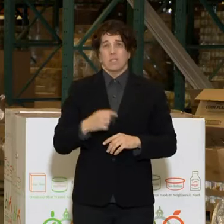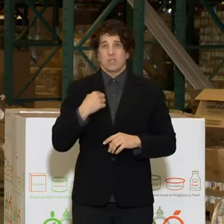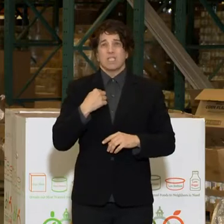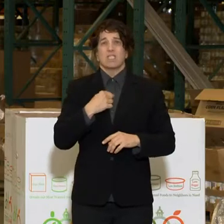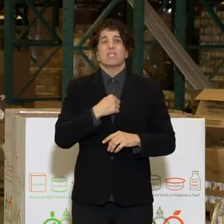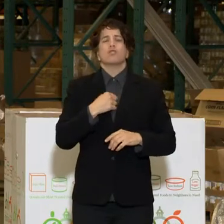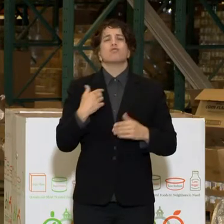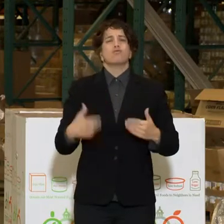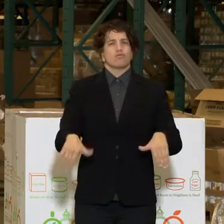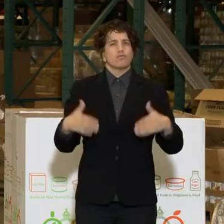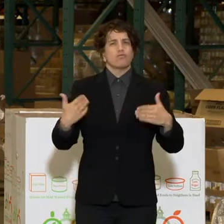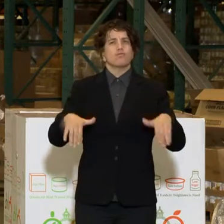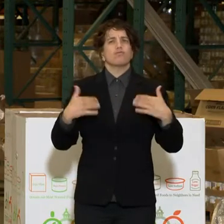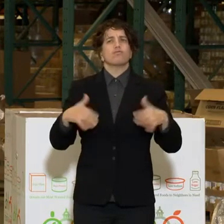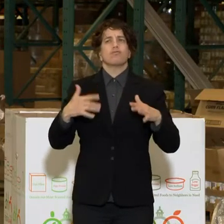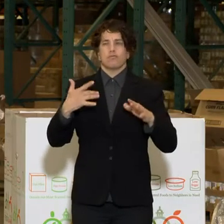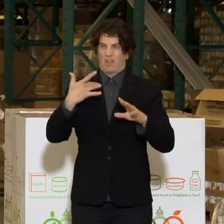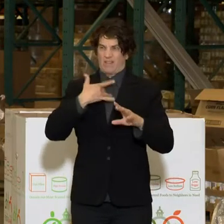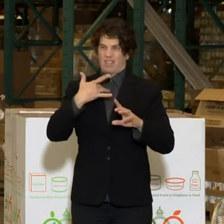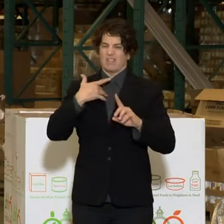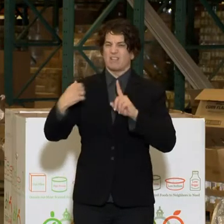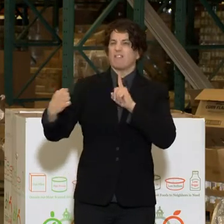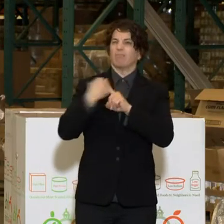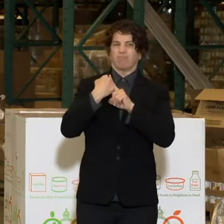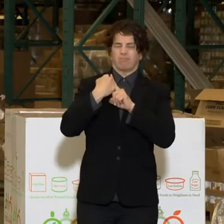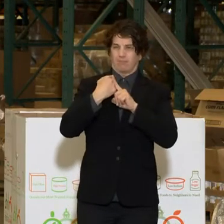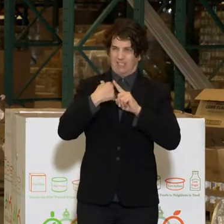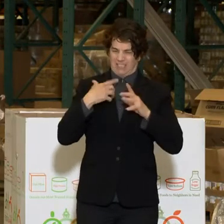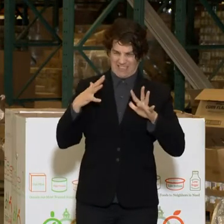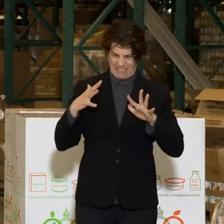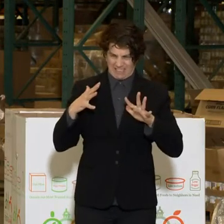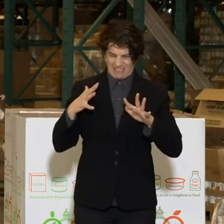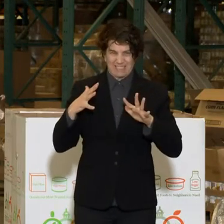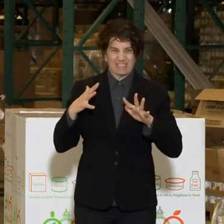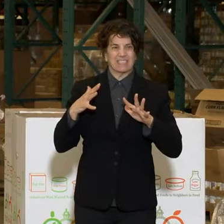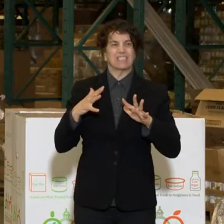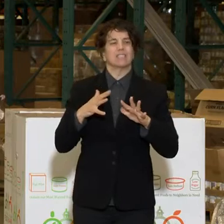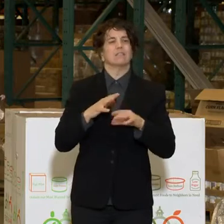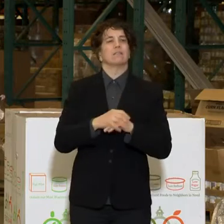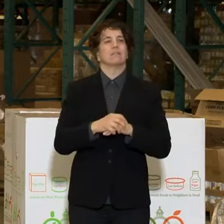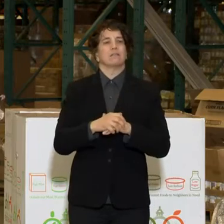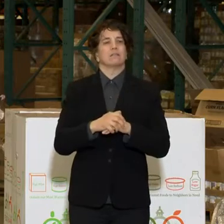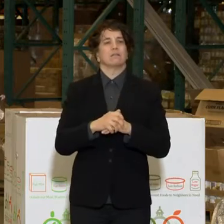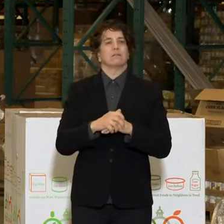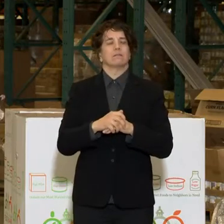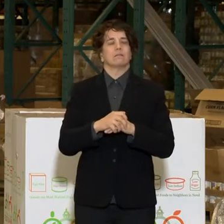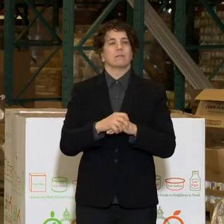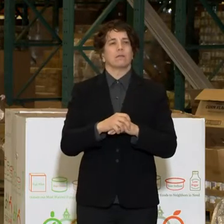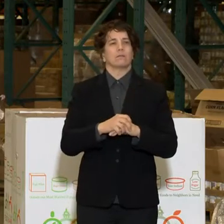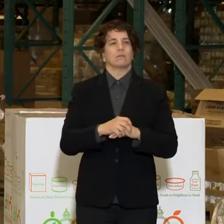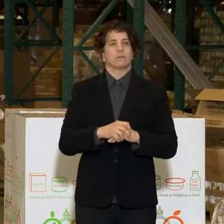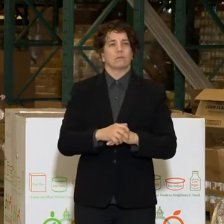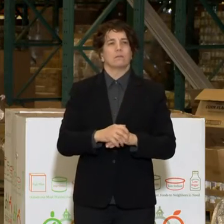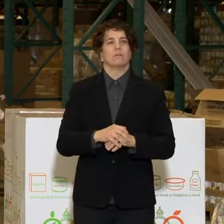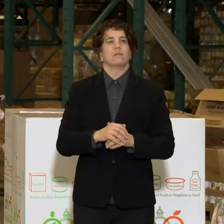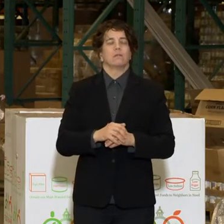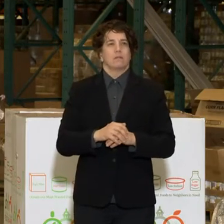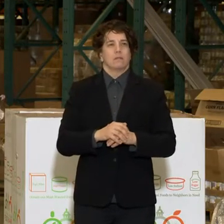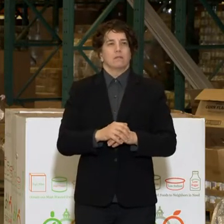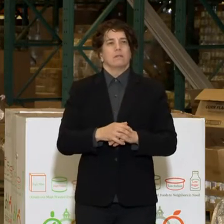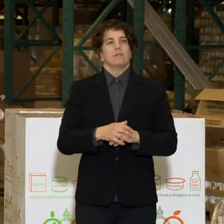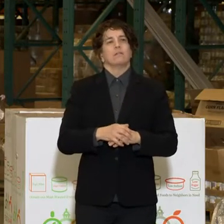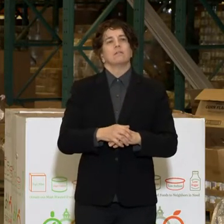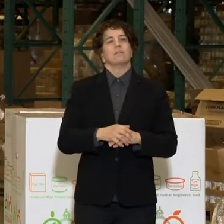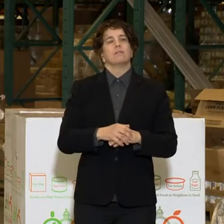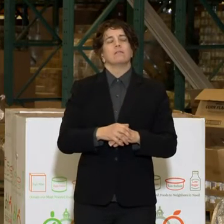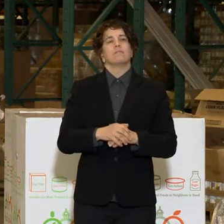of the other services that we provide in our city. So I want to thank organizations like the Capital Area Food Bank who